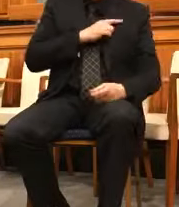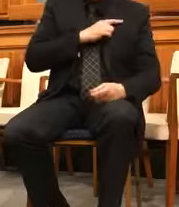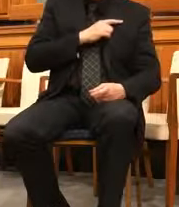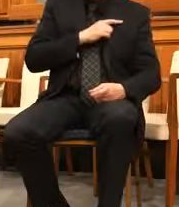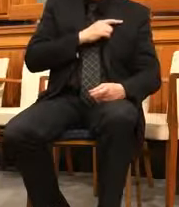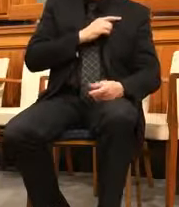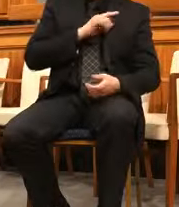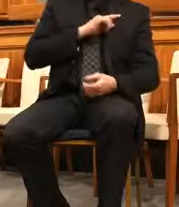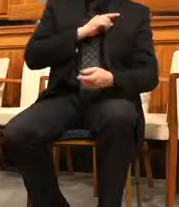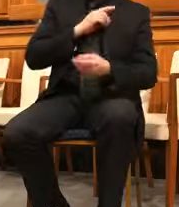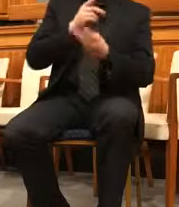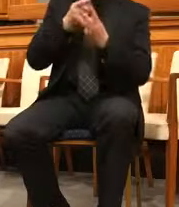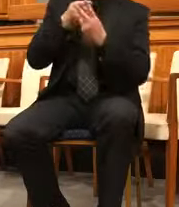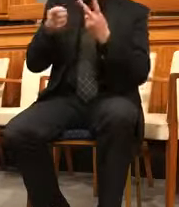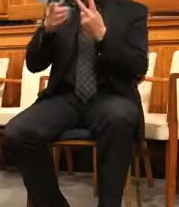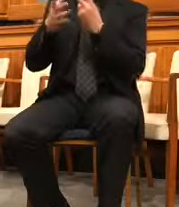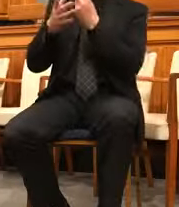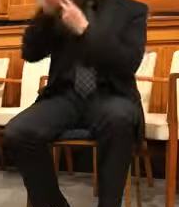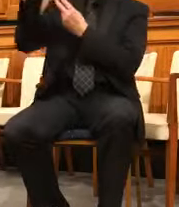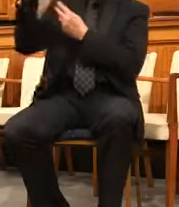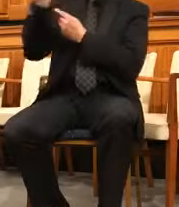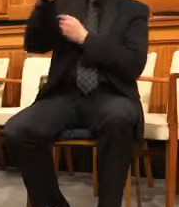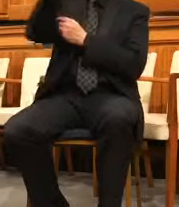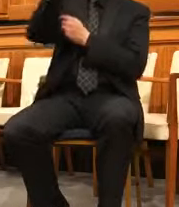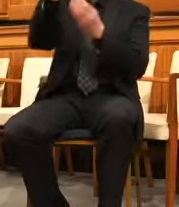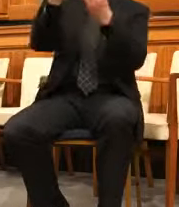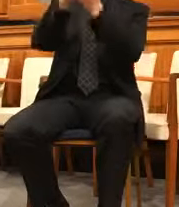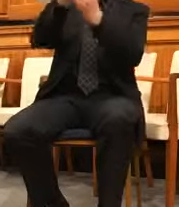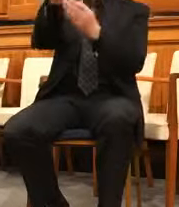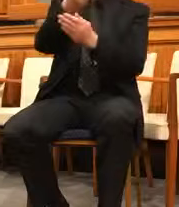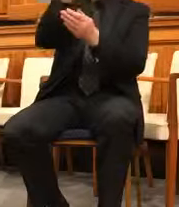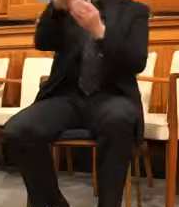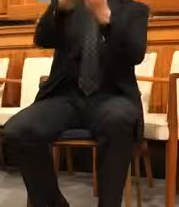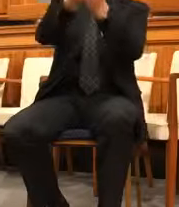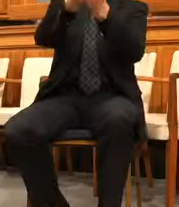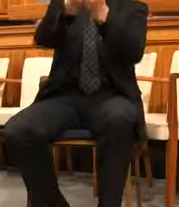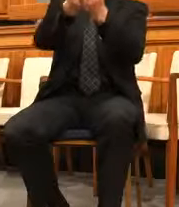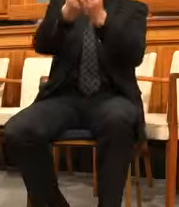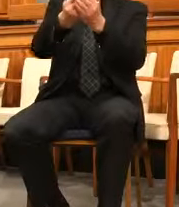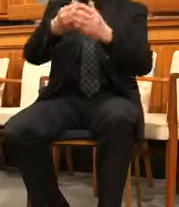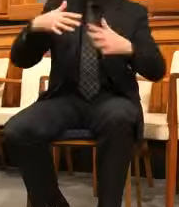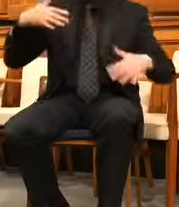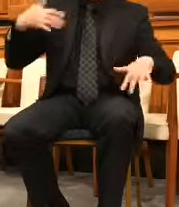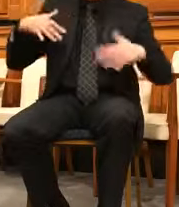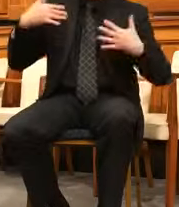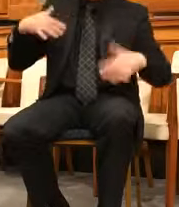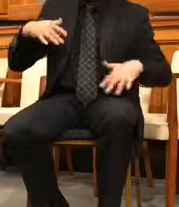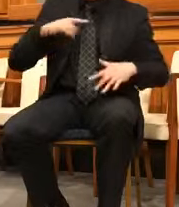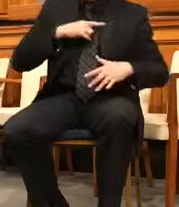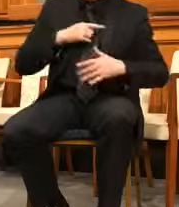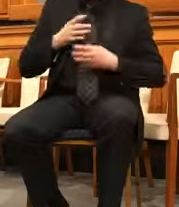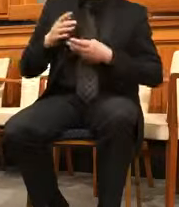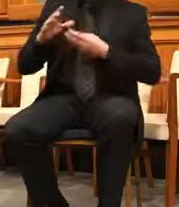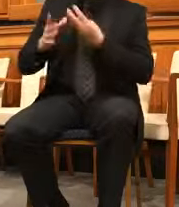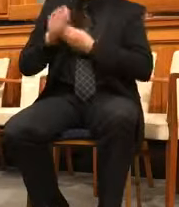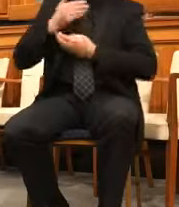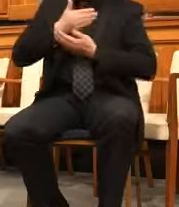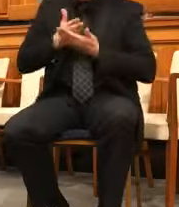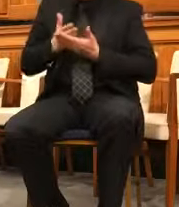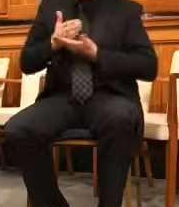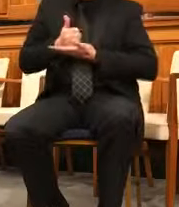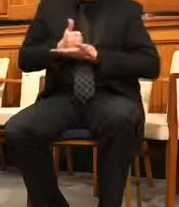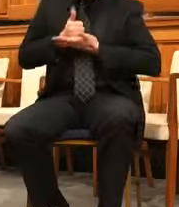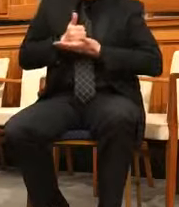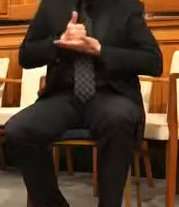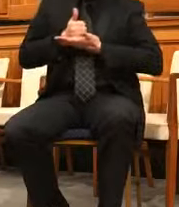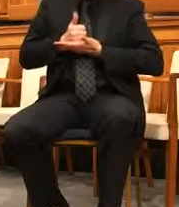most terrible hours imaginable. We believe in him and his great love, his